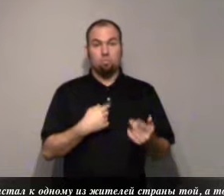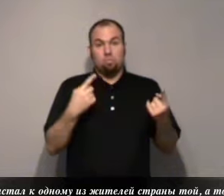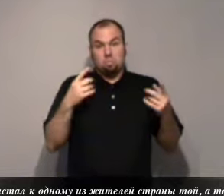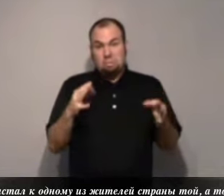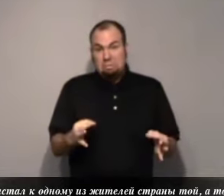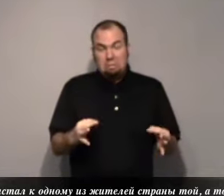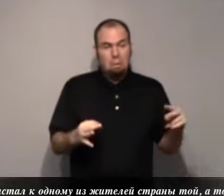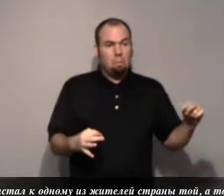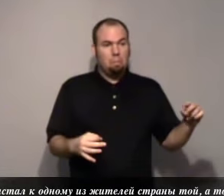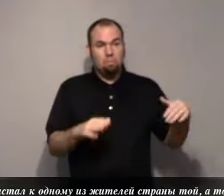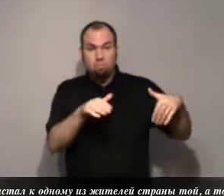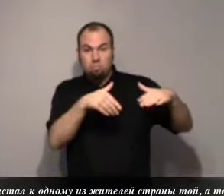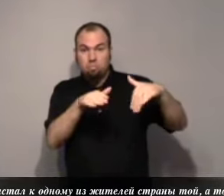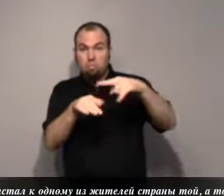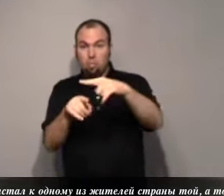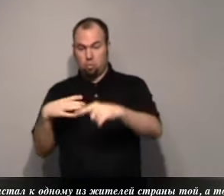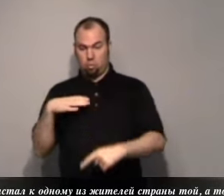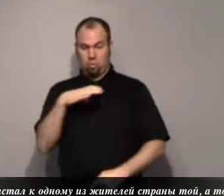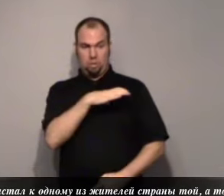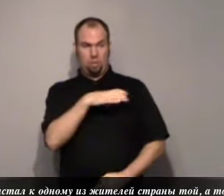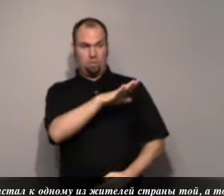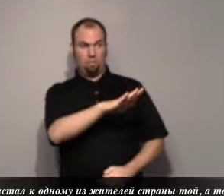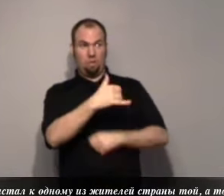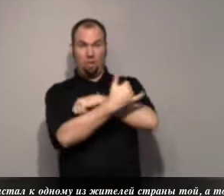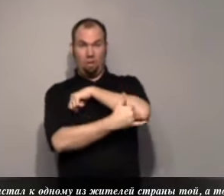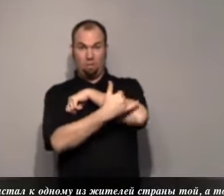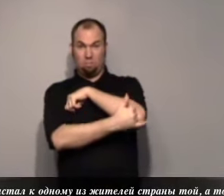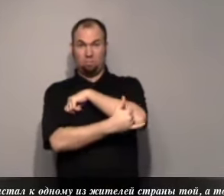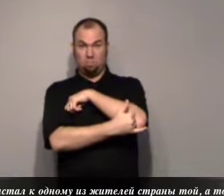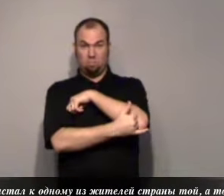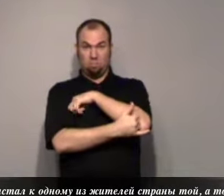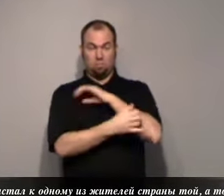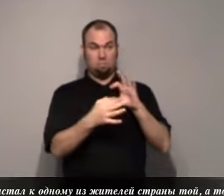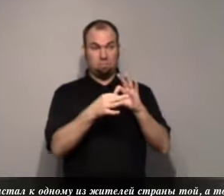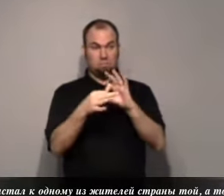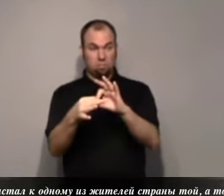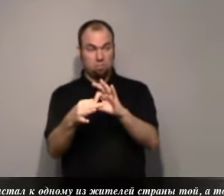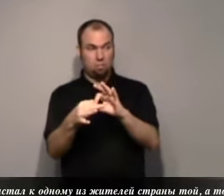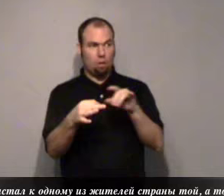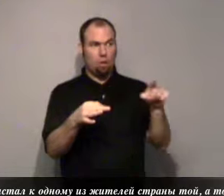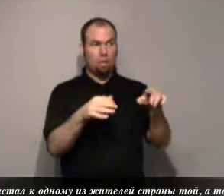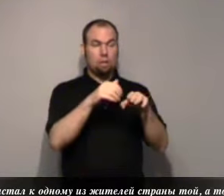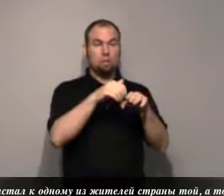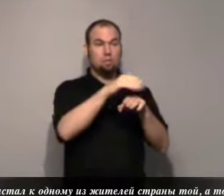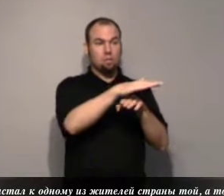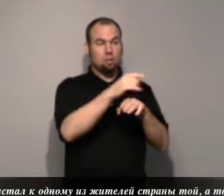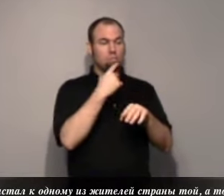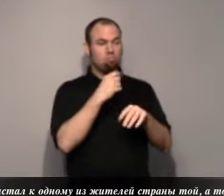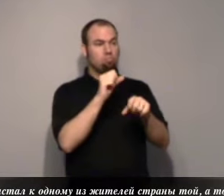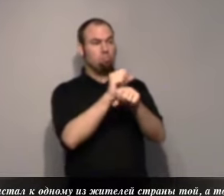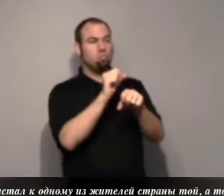to a citizen of that country. And he sent him into his fields to feed swine.